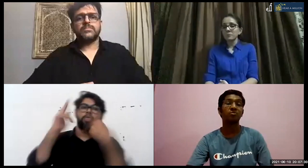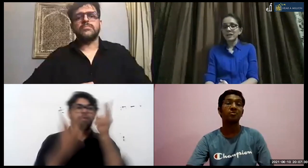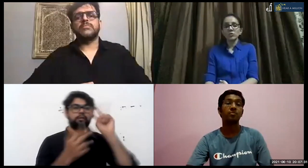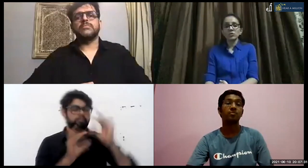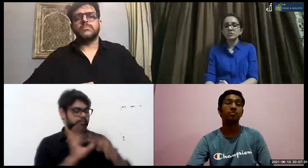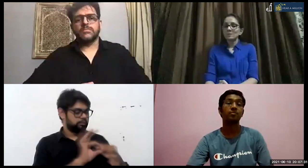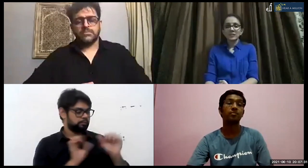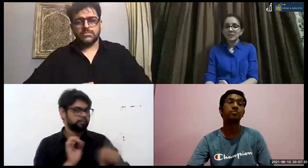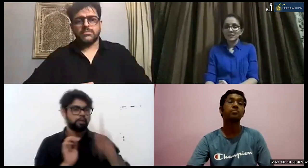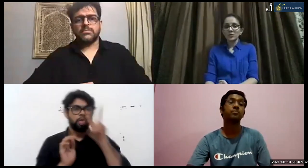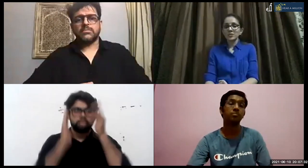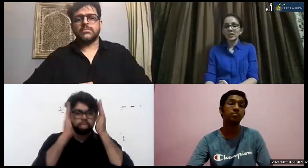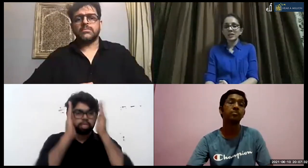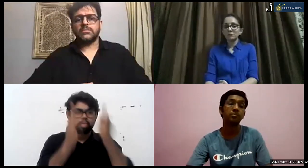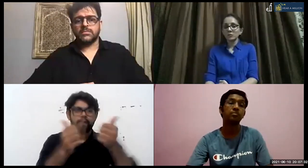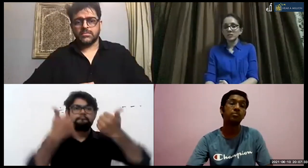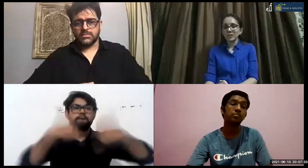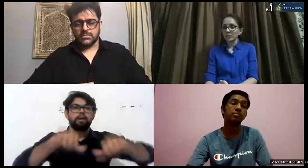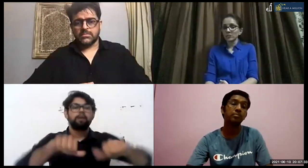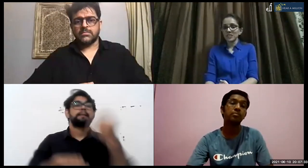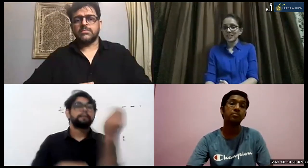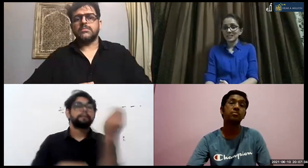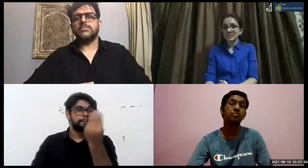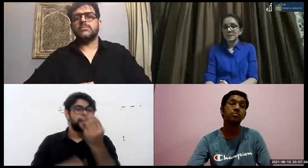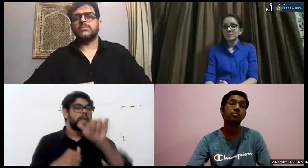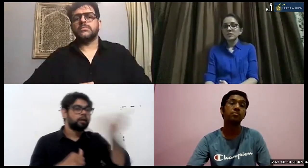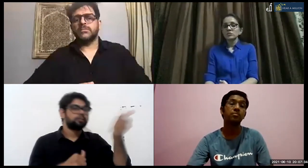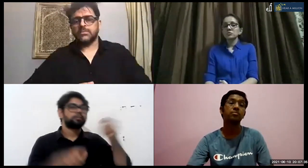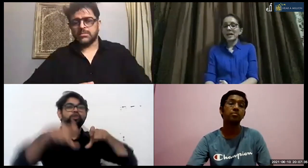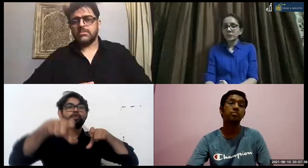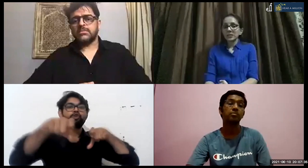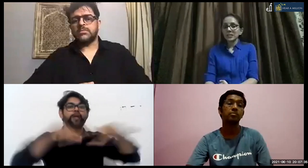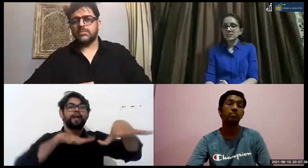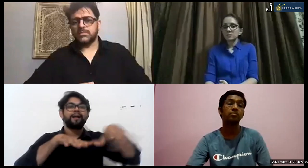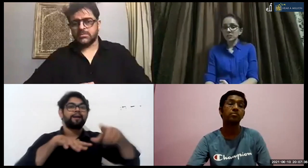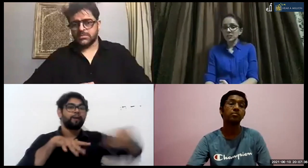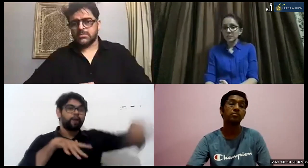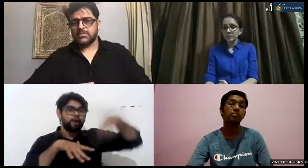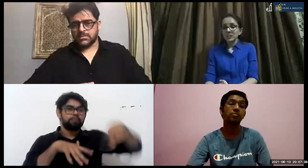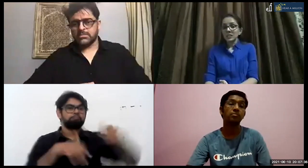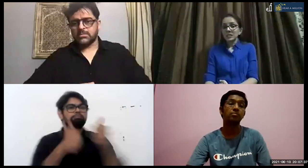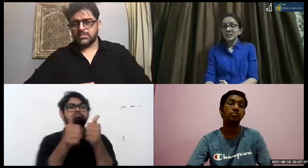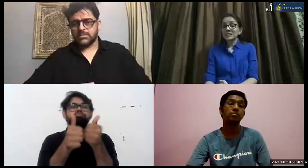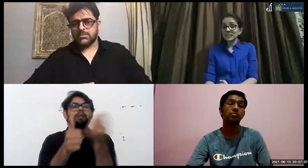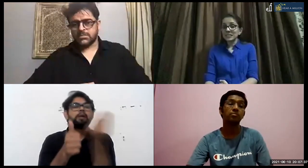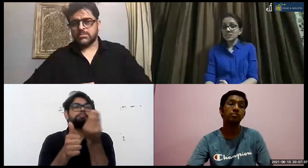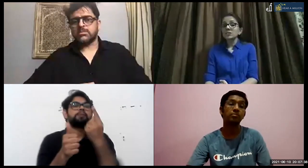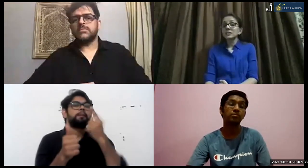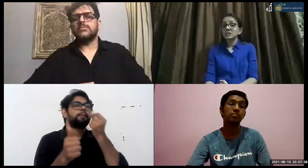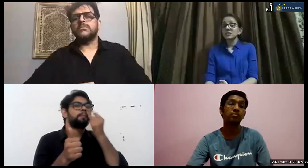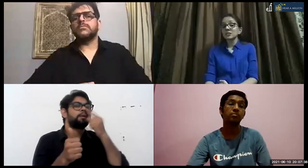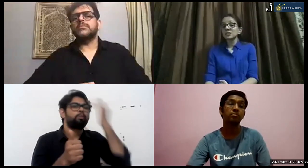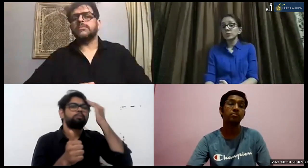attention span goes away in a few fraction of seconds. So that way it gets difficult. In